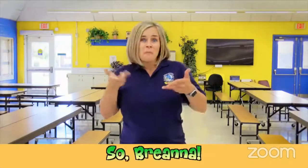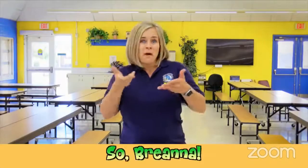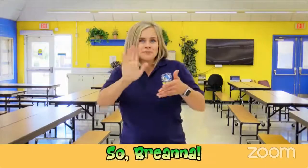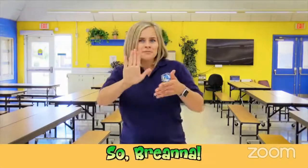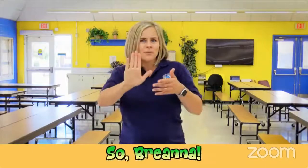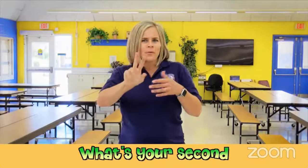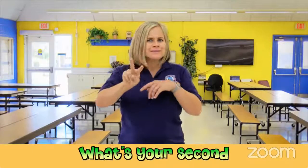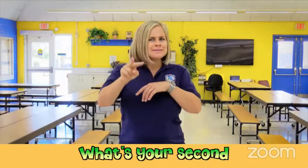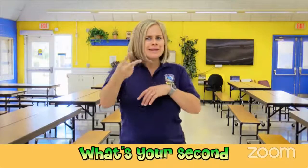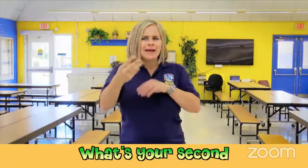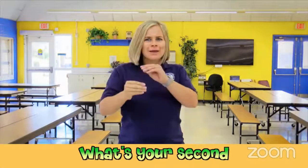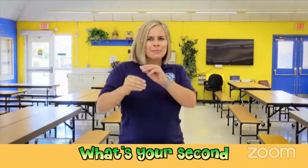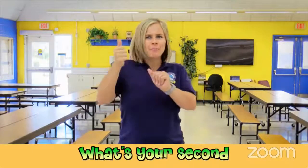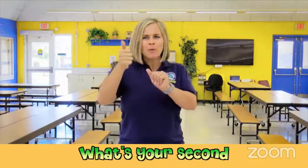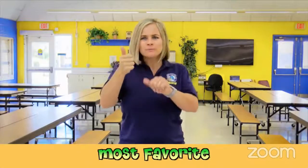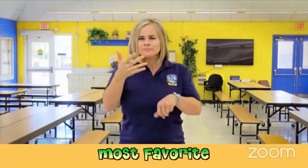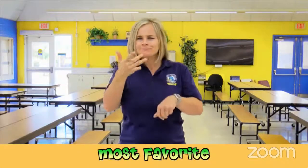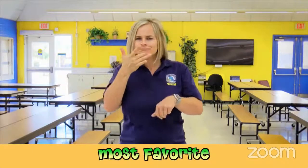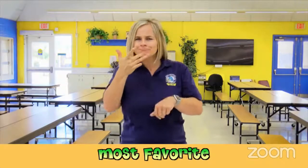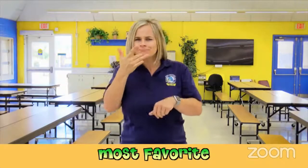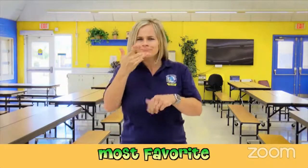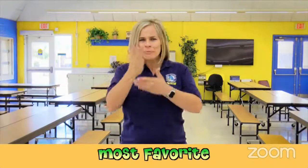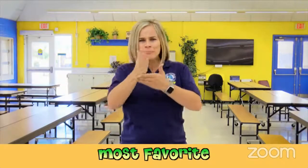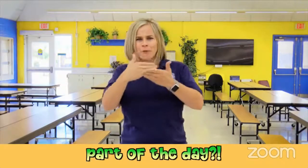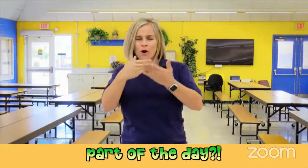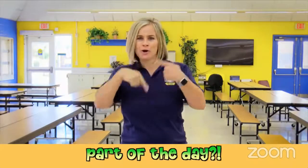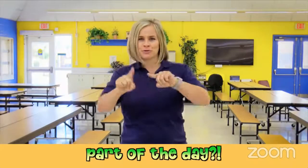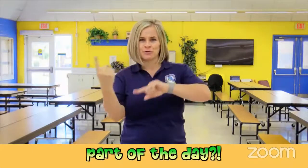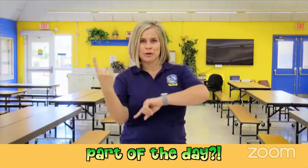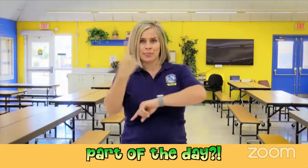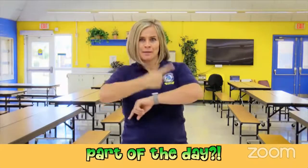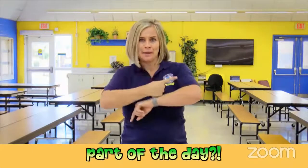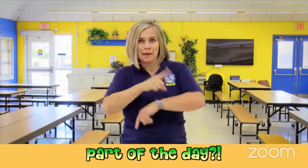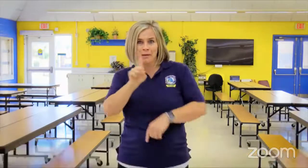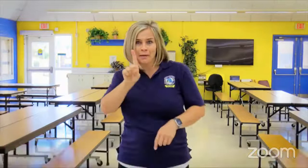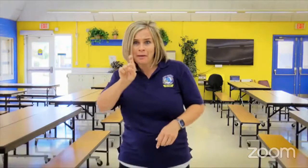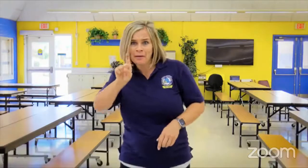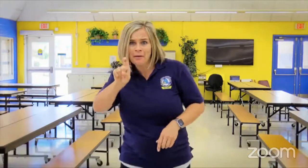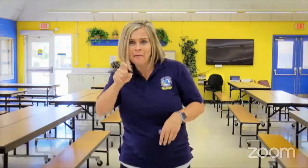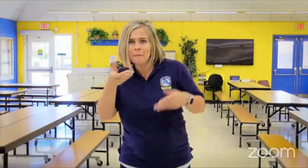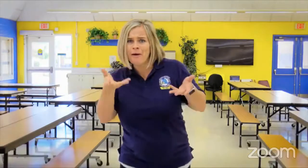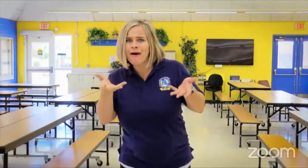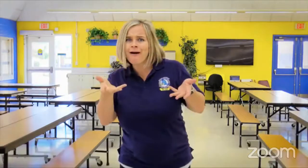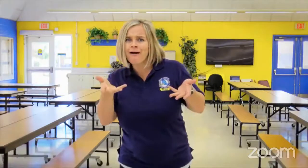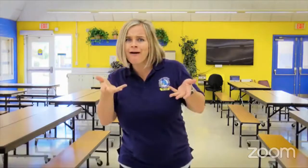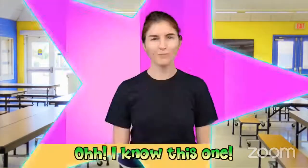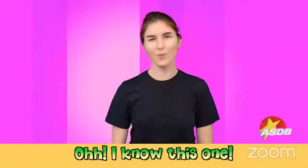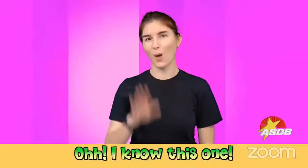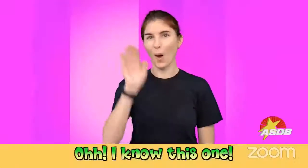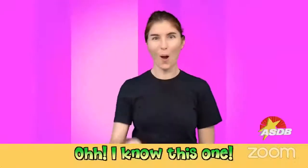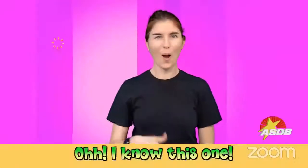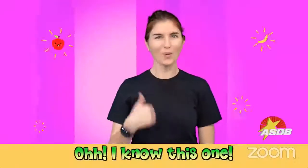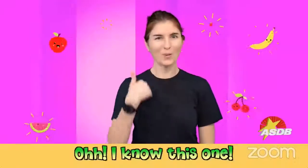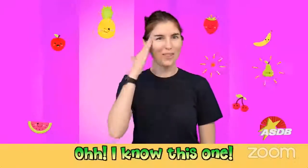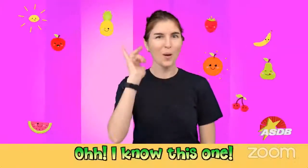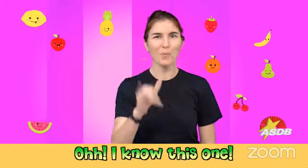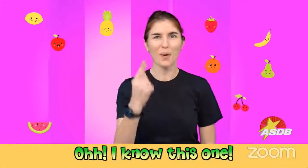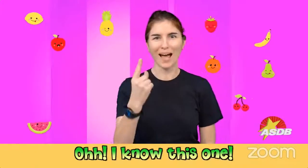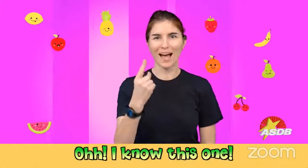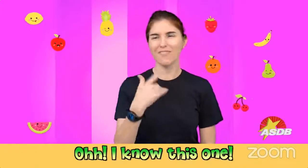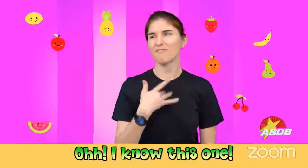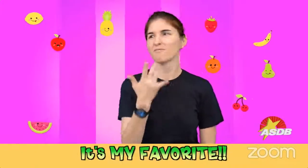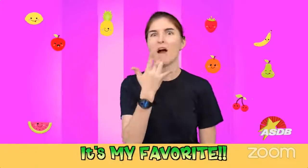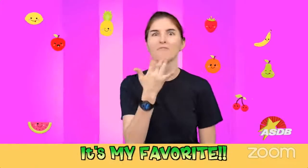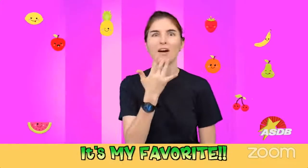So, Brianna, what's your second most favorite part of the day? Oh, I know this